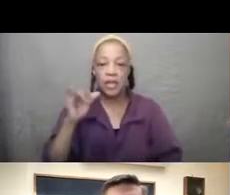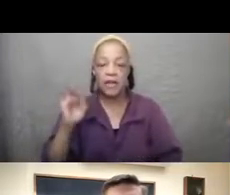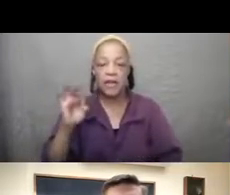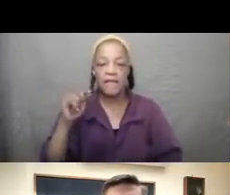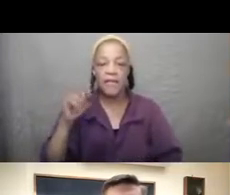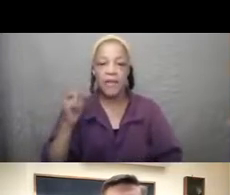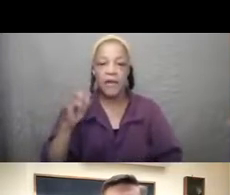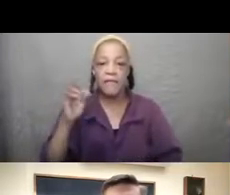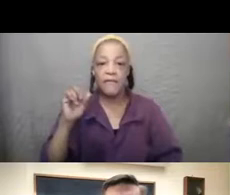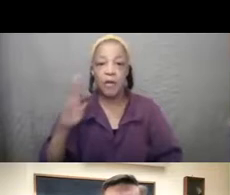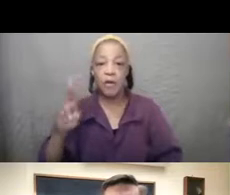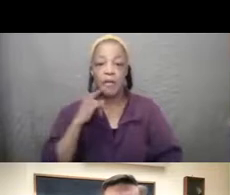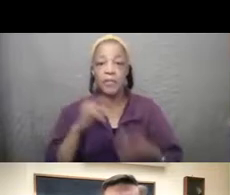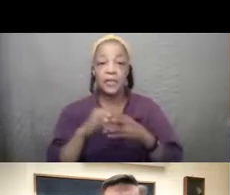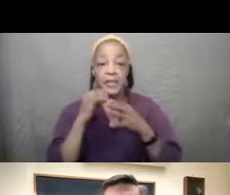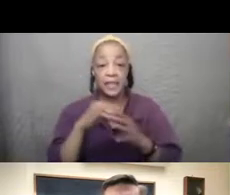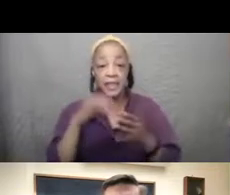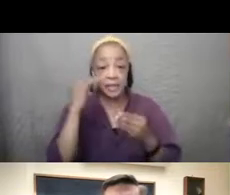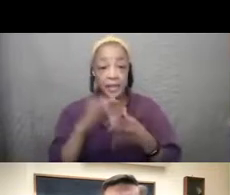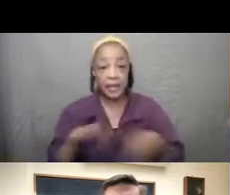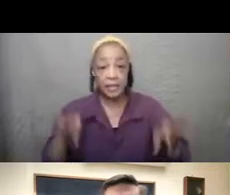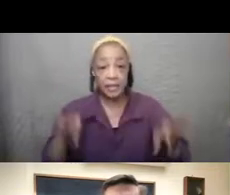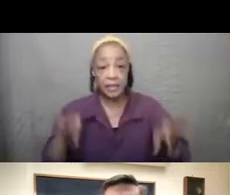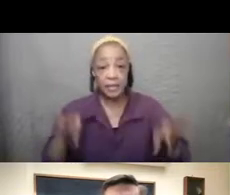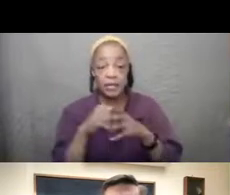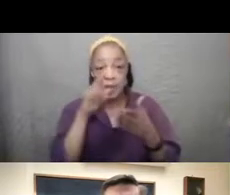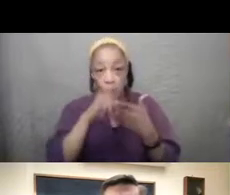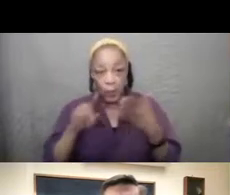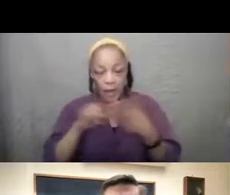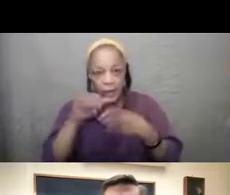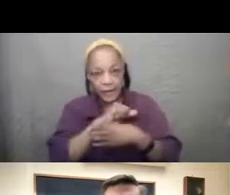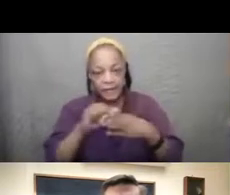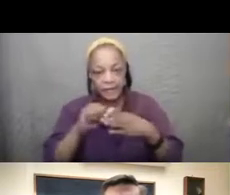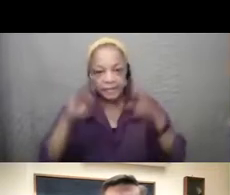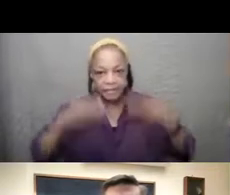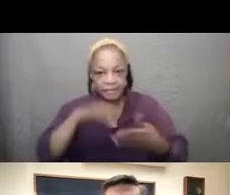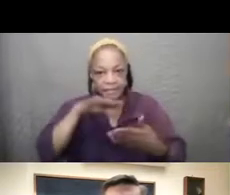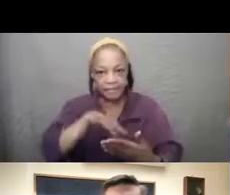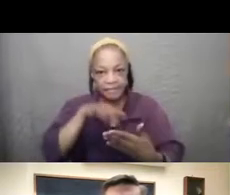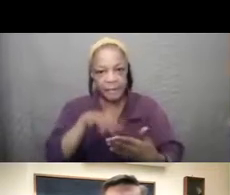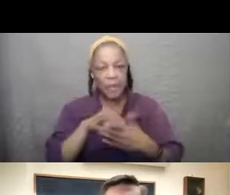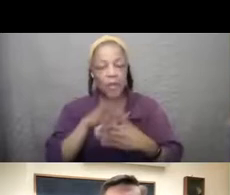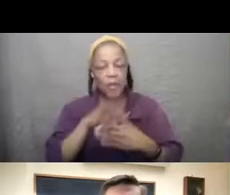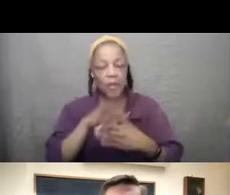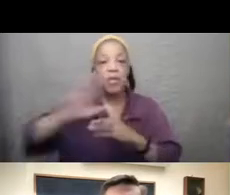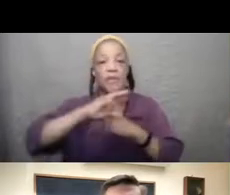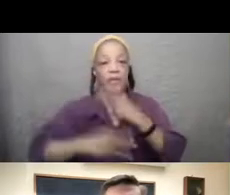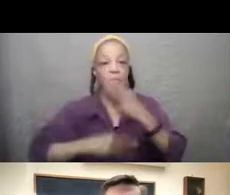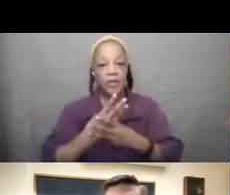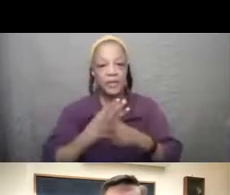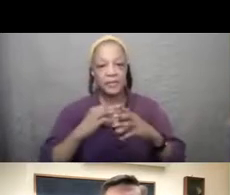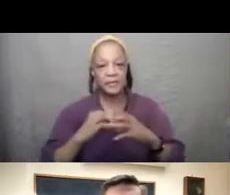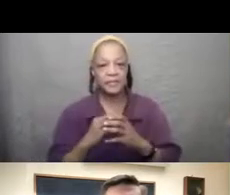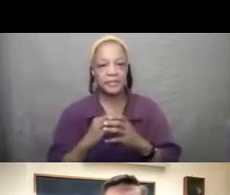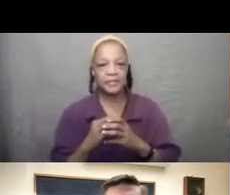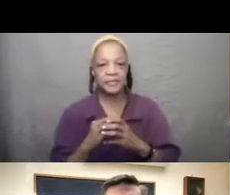come to deeply influence education and critical pedagogy and a diverse array of liberation movements around the world. Essentially, Frare